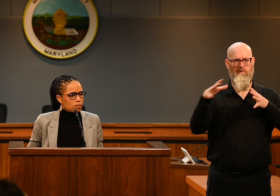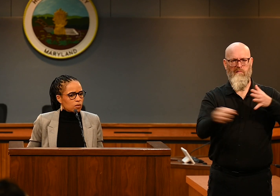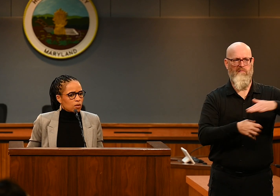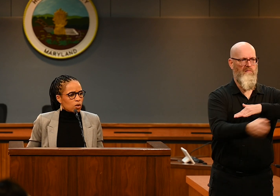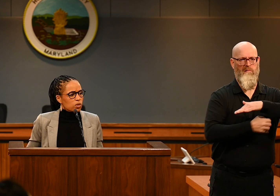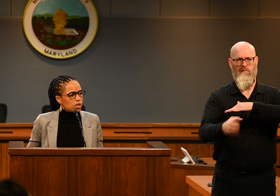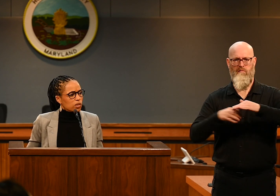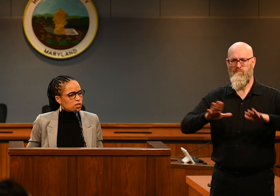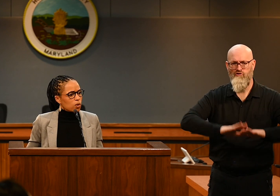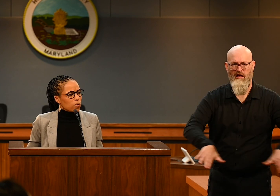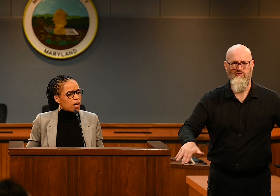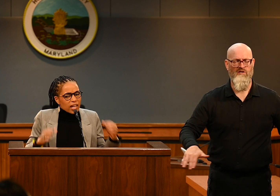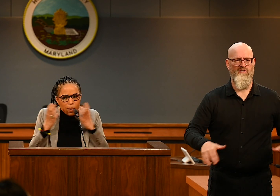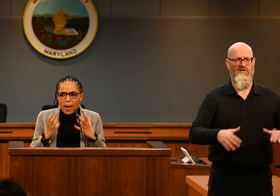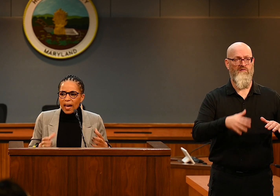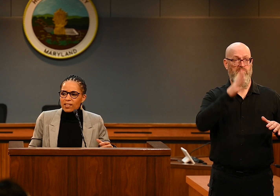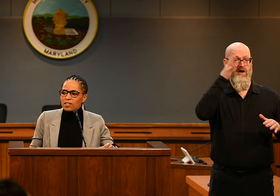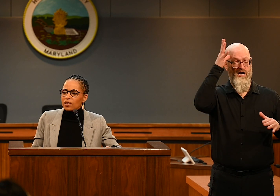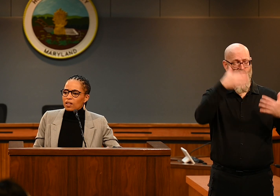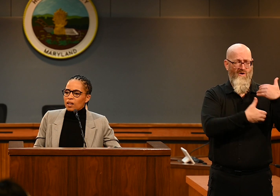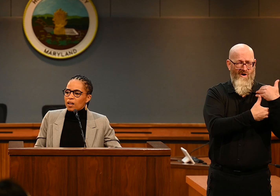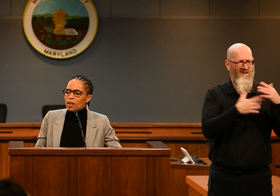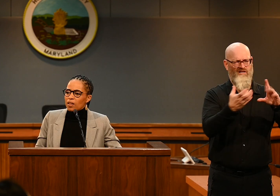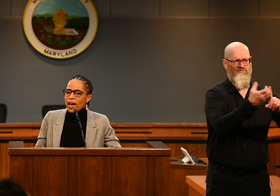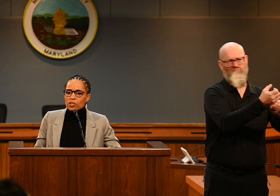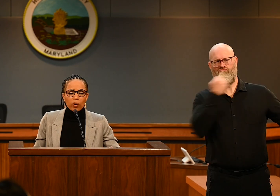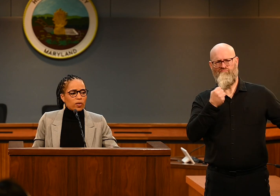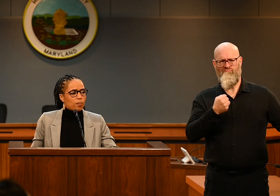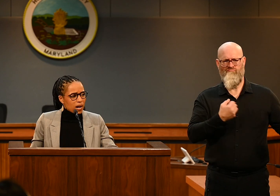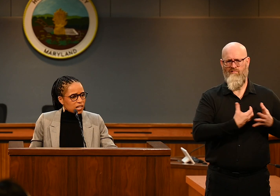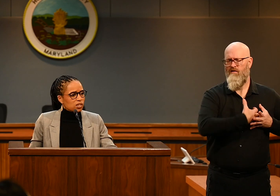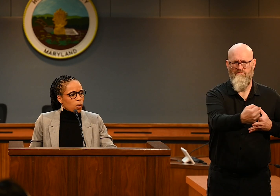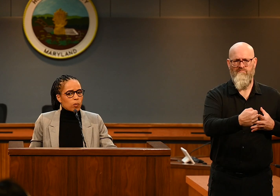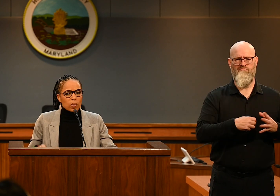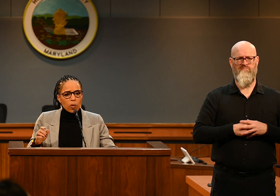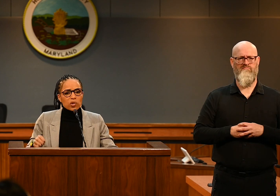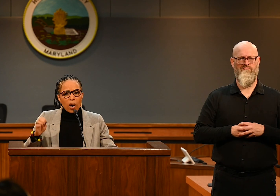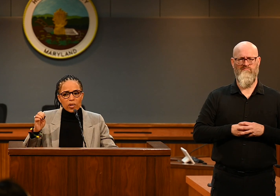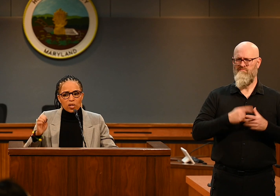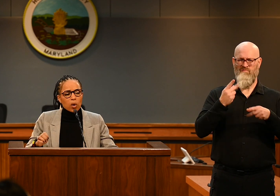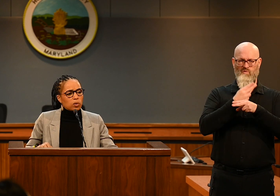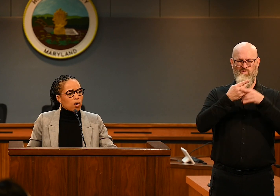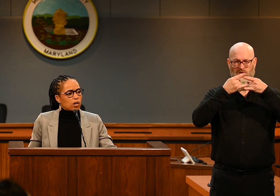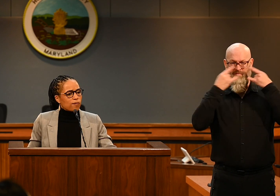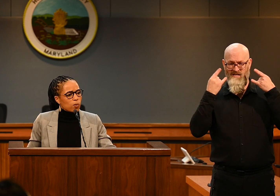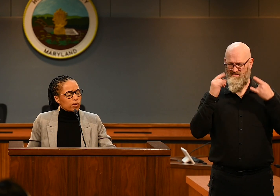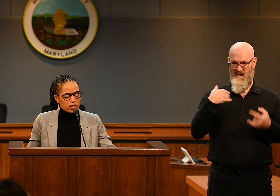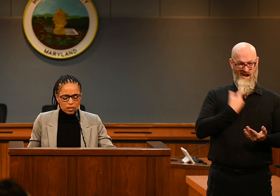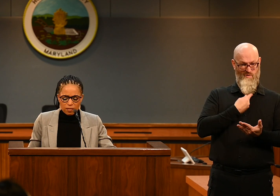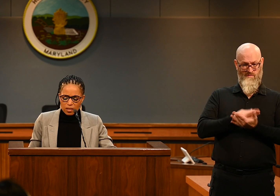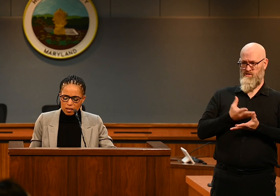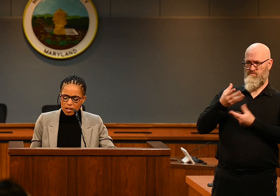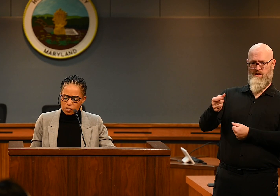parents, who are doing so in a mask. That is where the money is going when we wonder why we can no longer